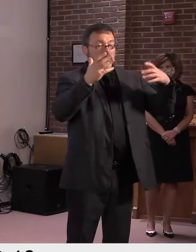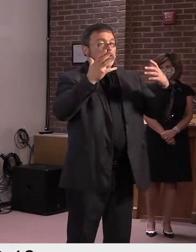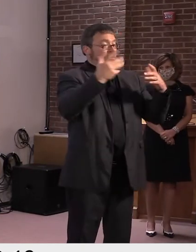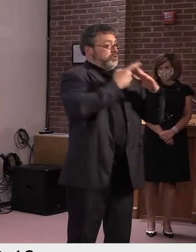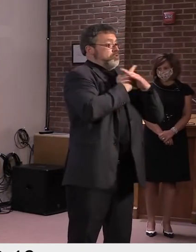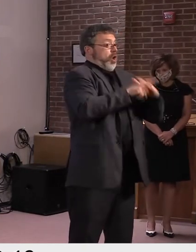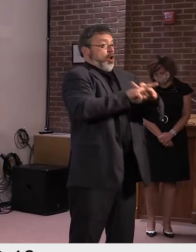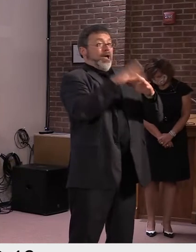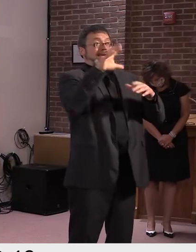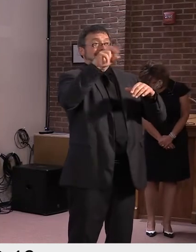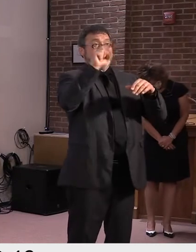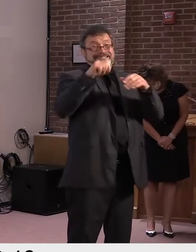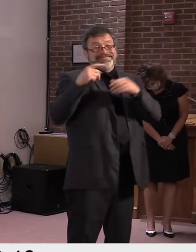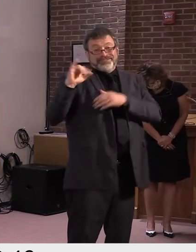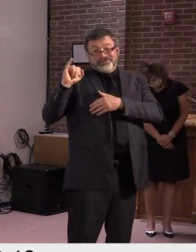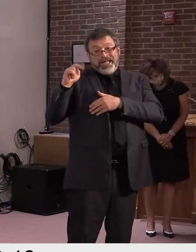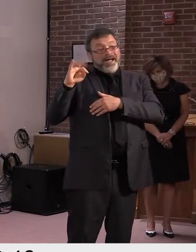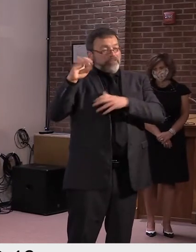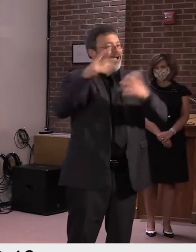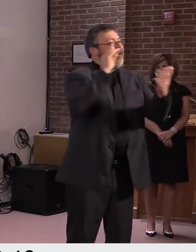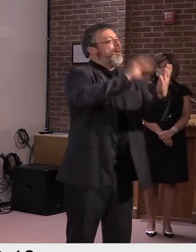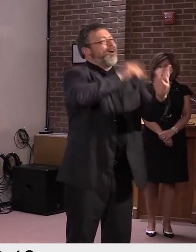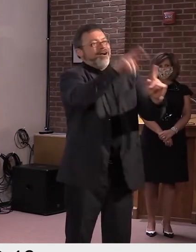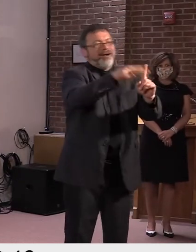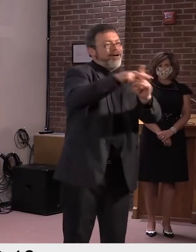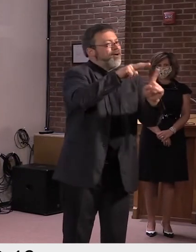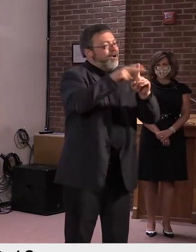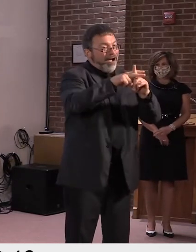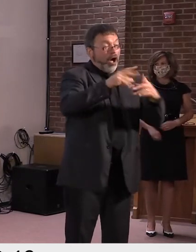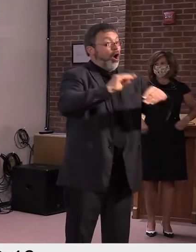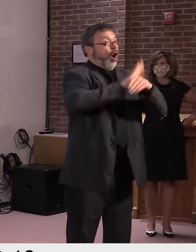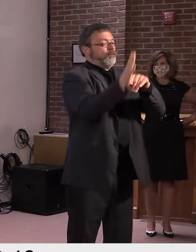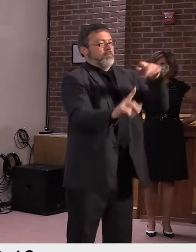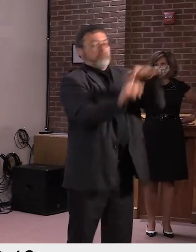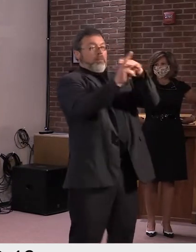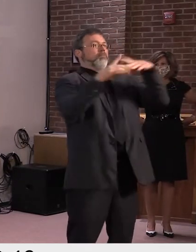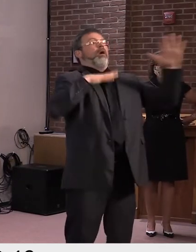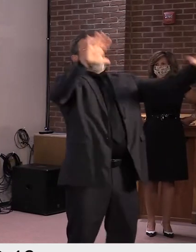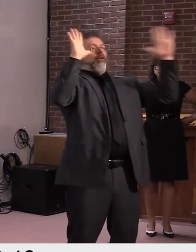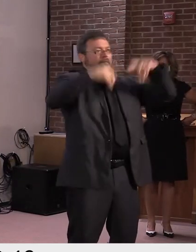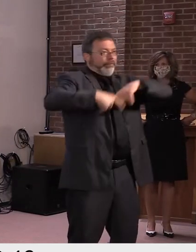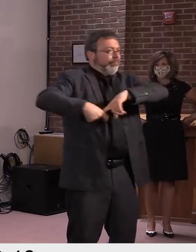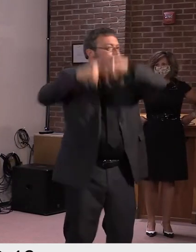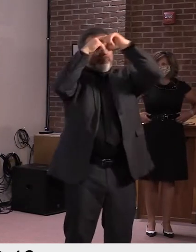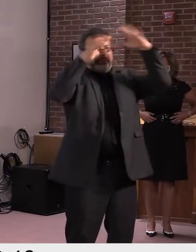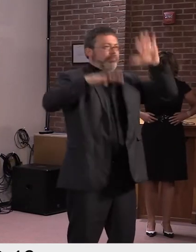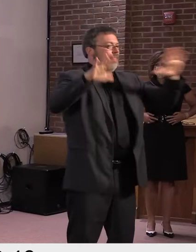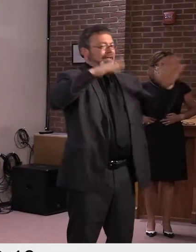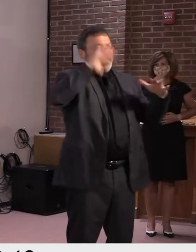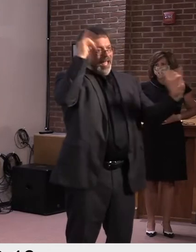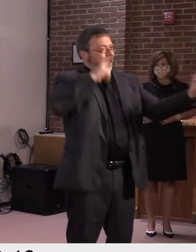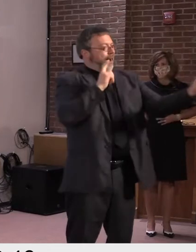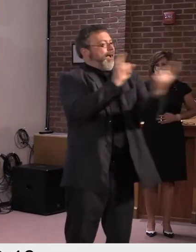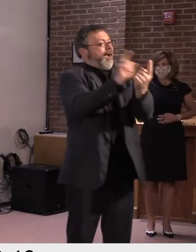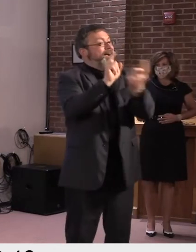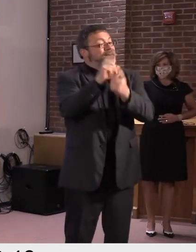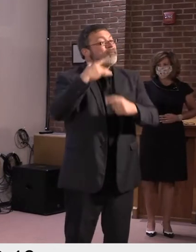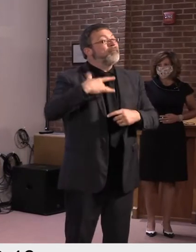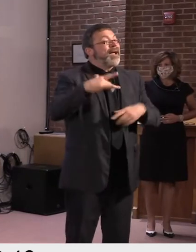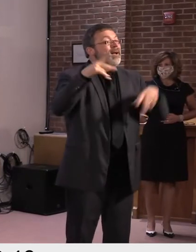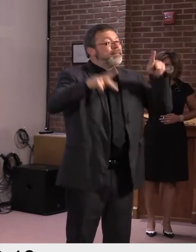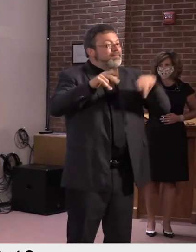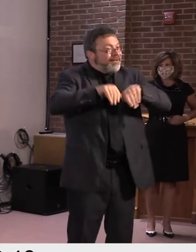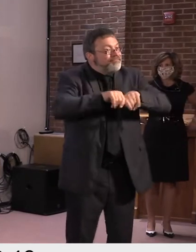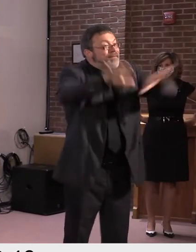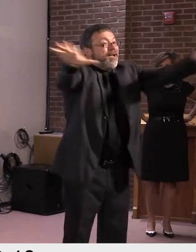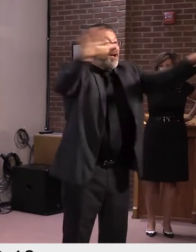mouth, phone, and online types of activities. All in-person activities had to be stopped